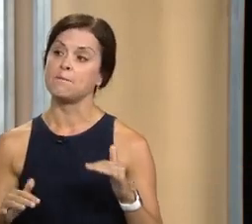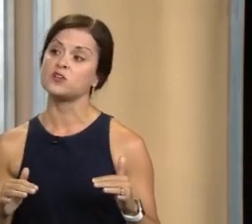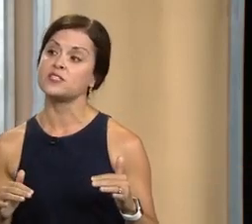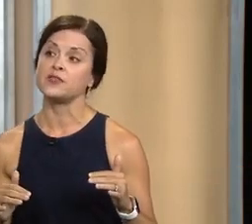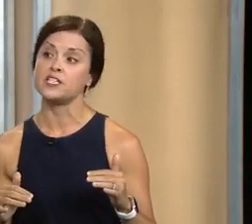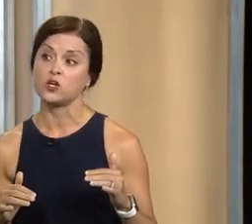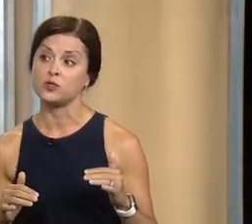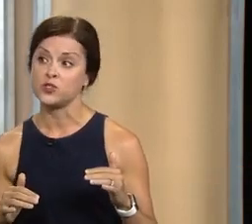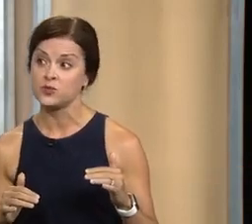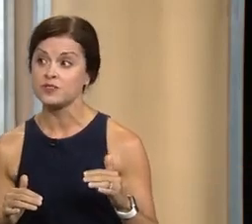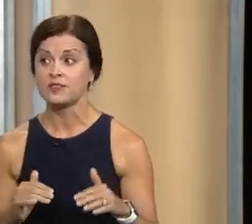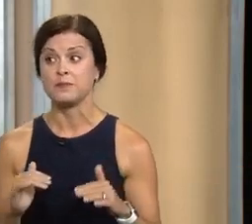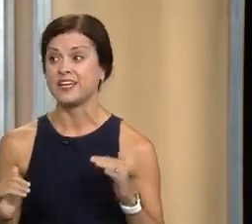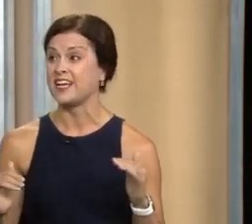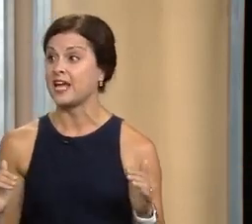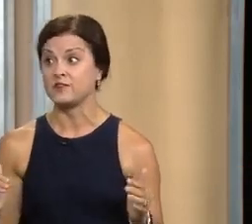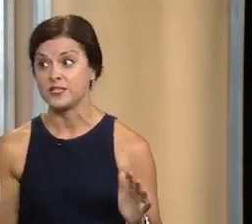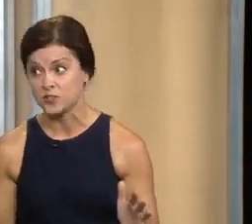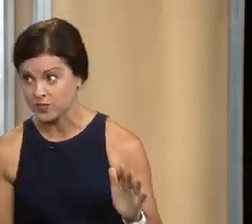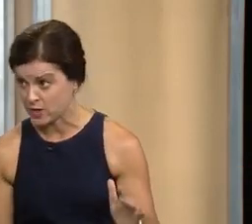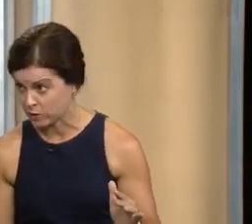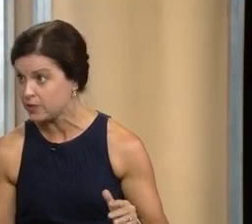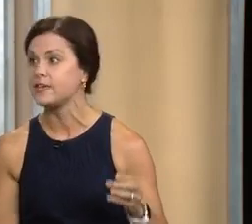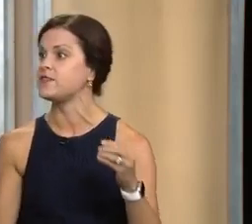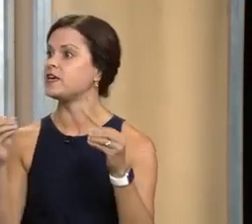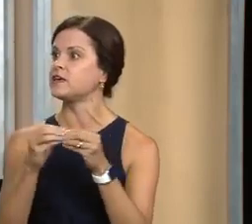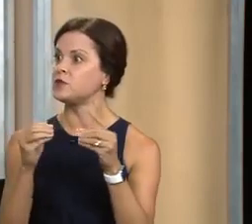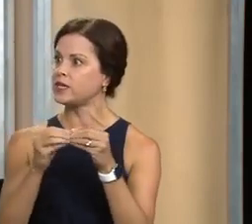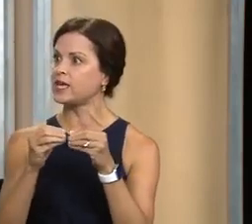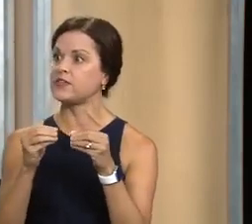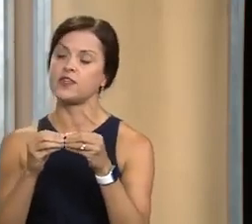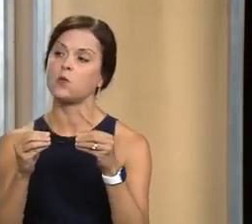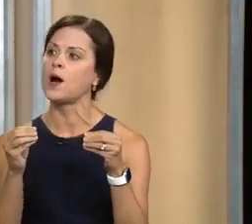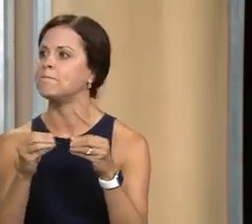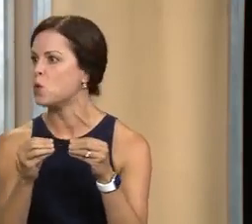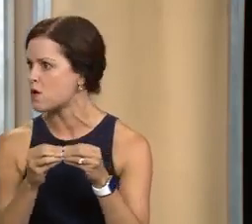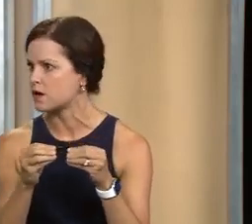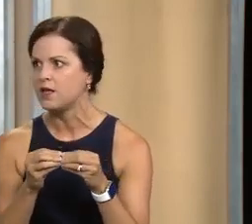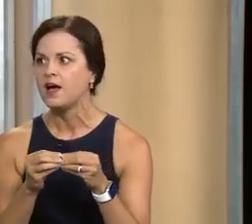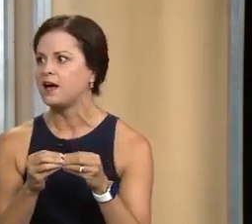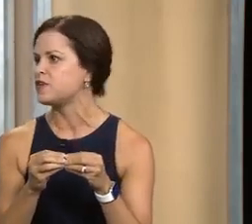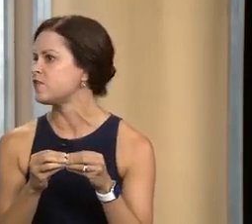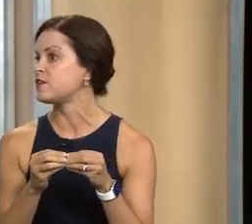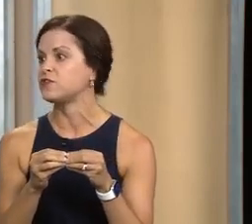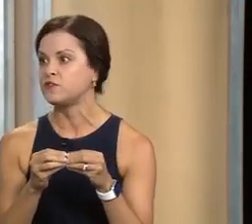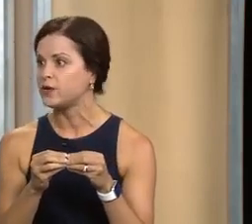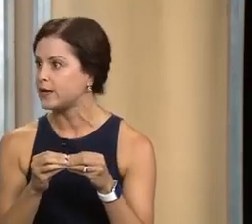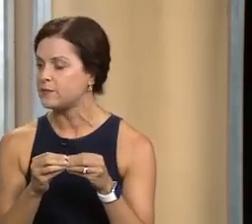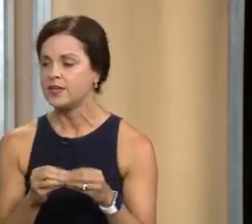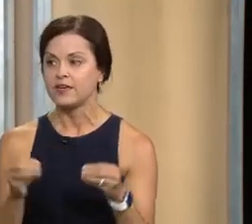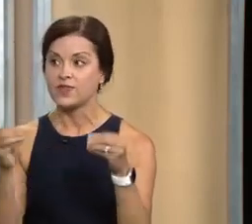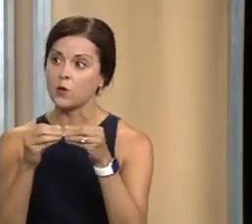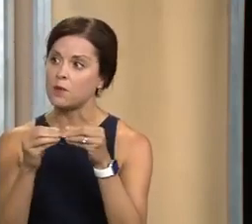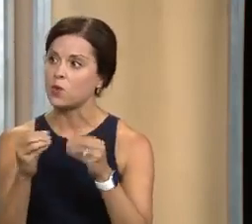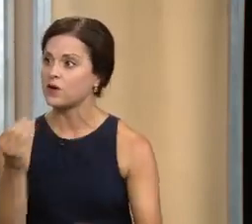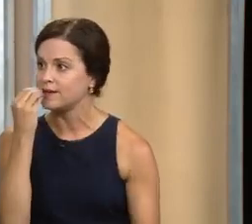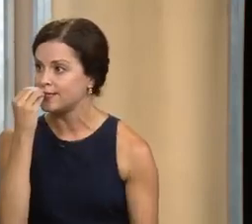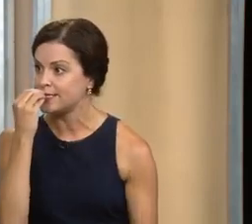some of the terrible twos. They might not have to be so terrible if they can communicate that they want more of their favorite food item, if they want more to